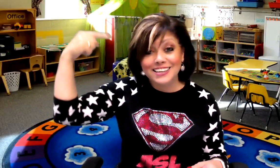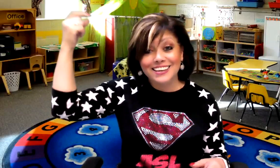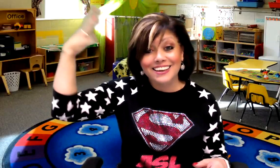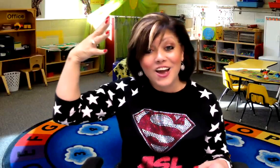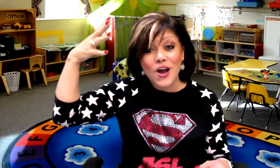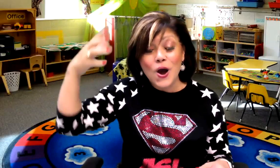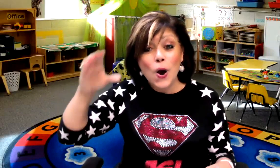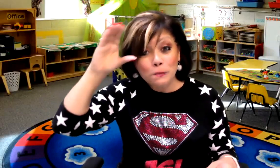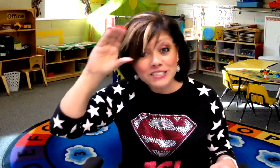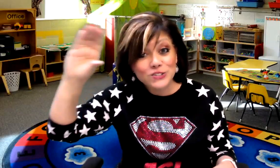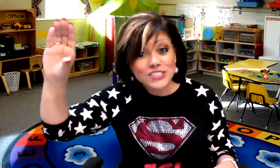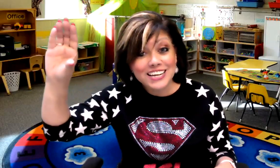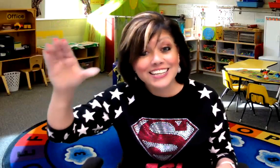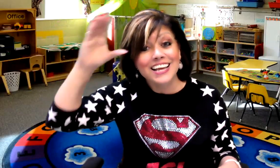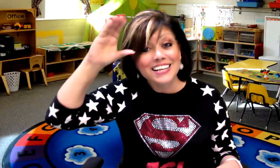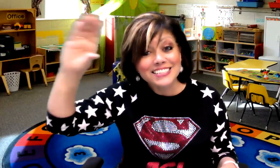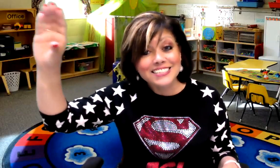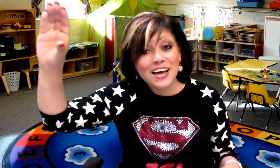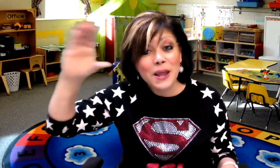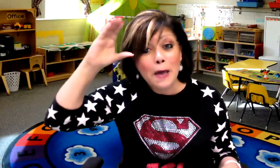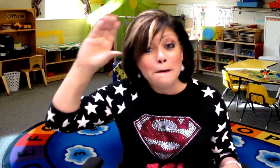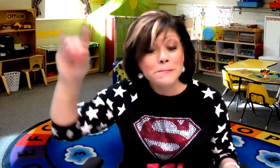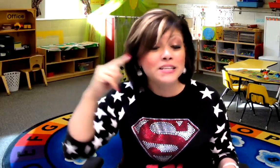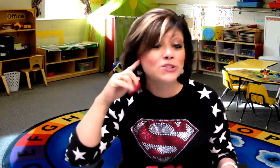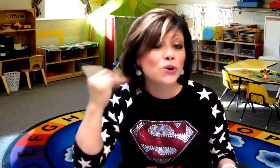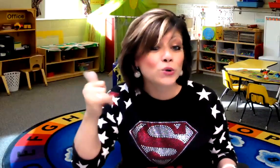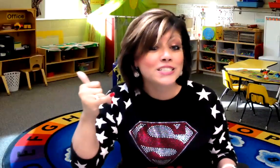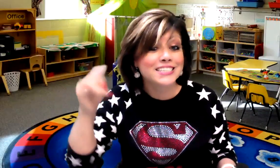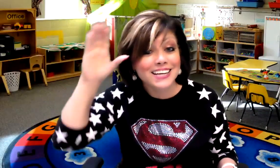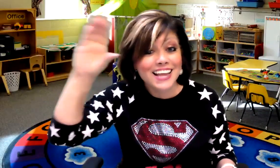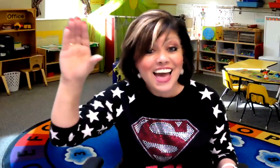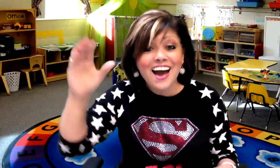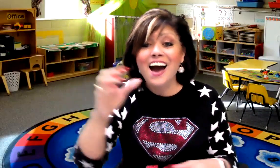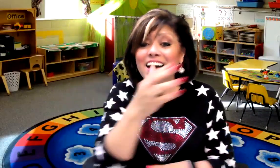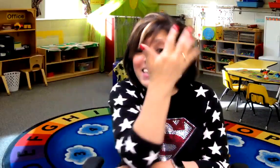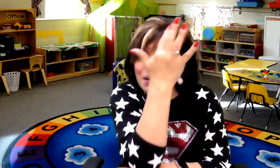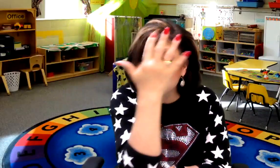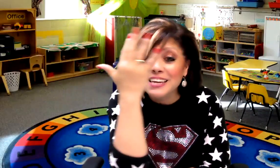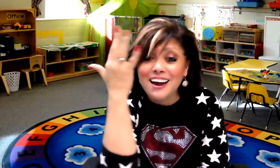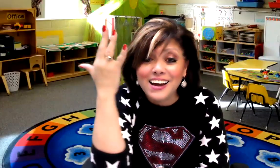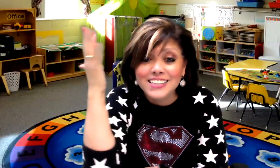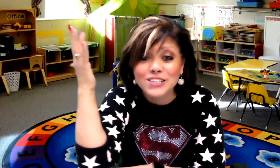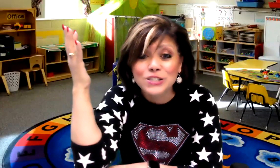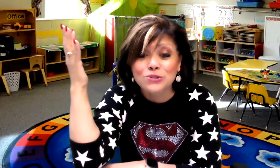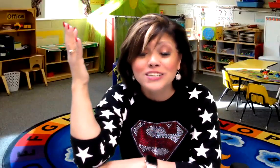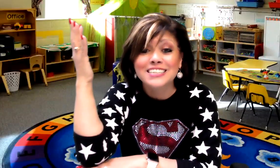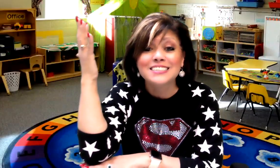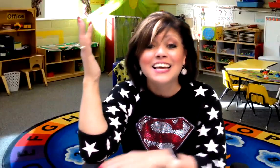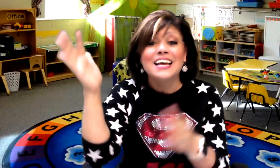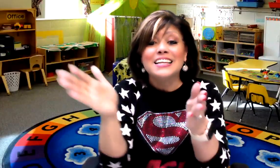me. Oh, Mr. Sun, Sun, Mr. Golden Sun, hiding behind the trees.